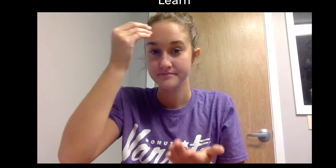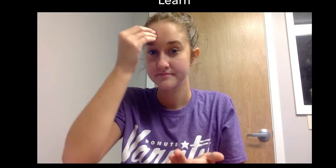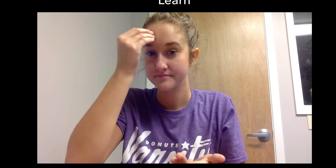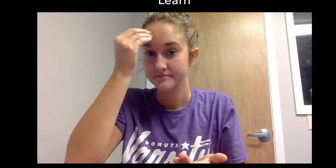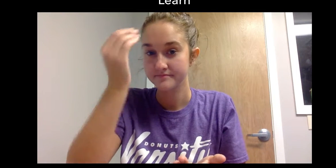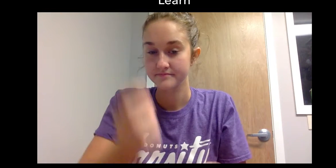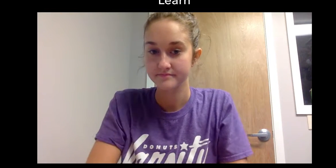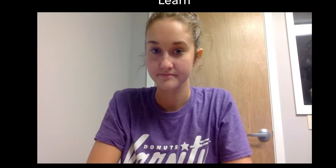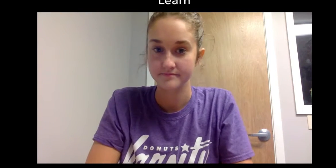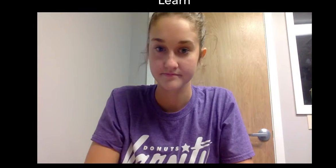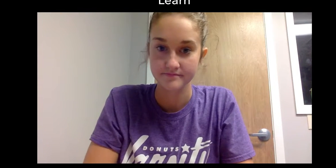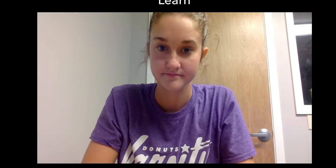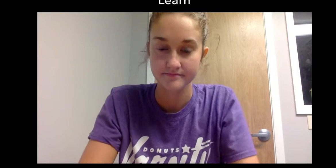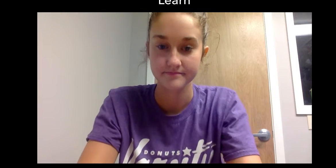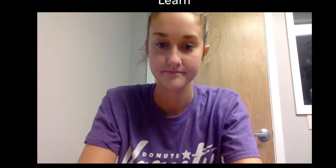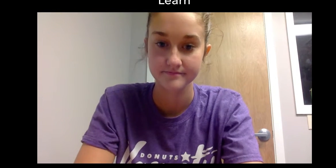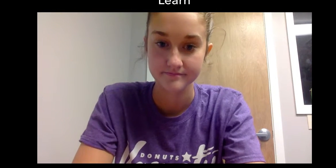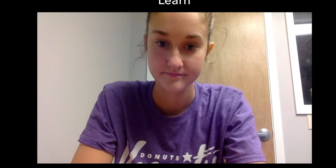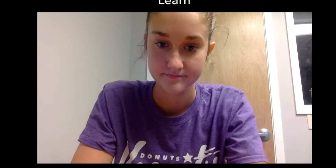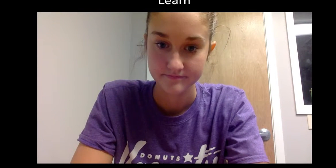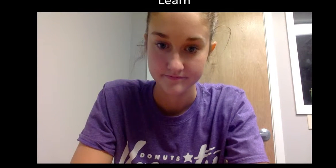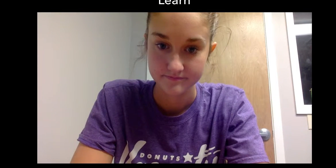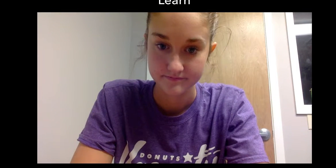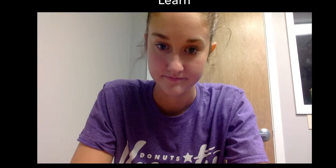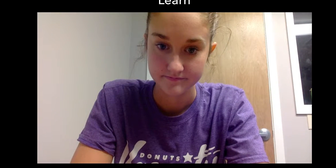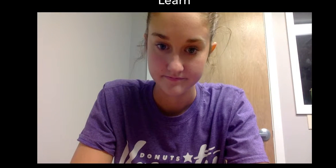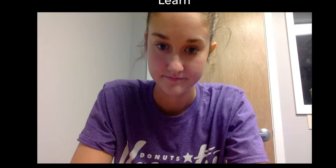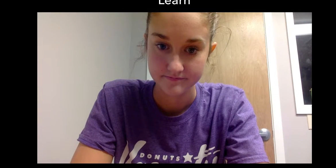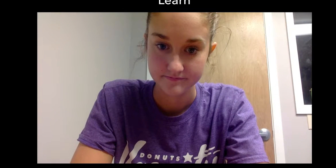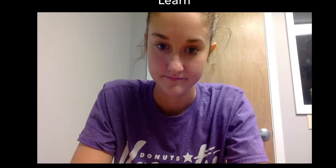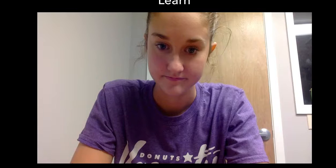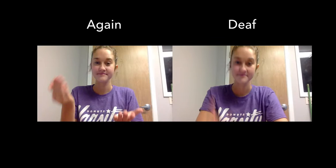Thank you.